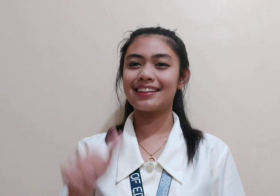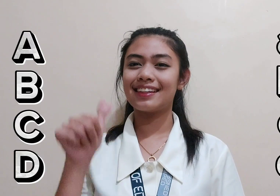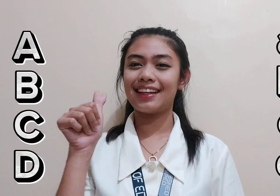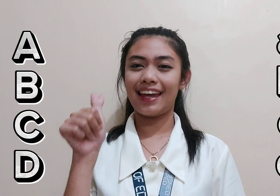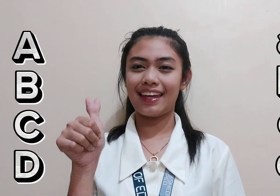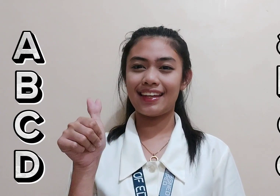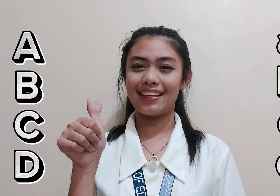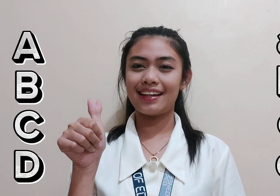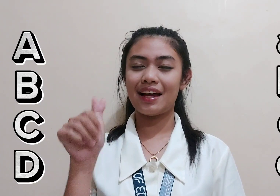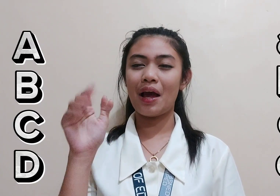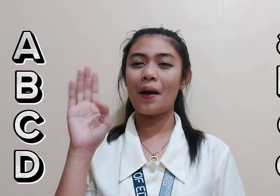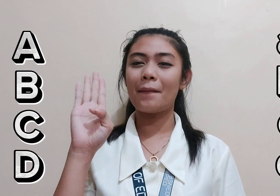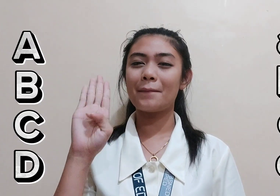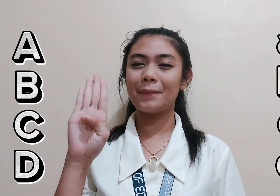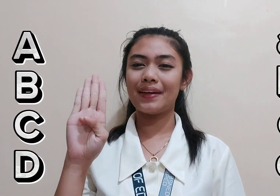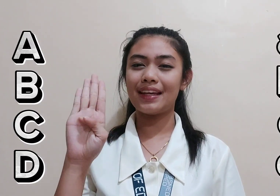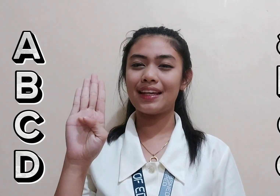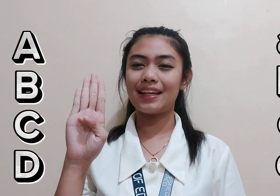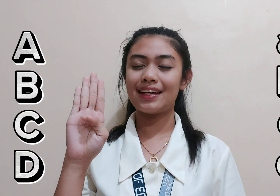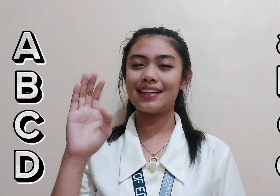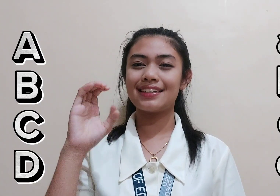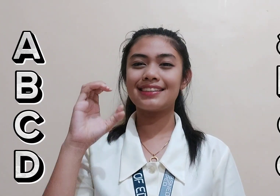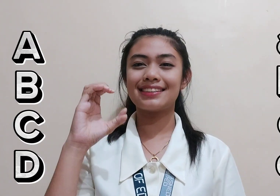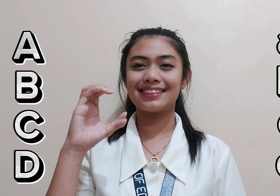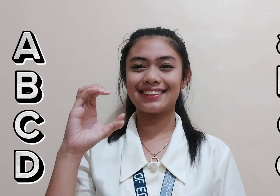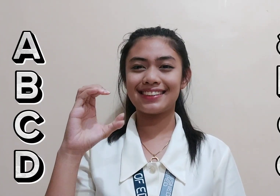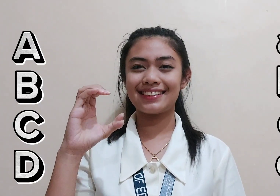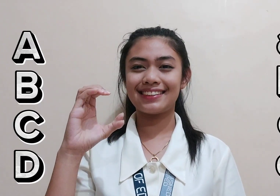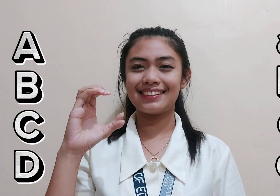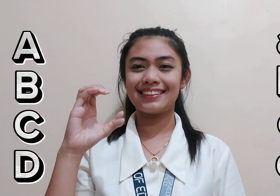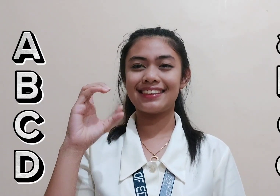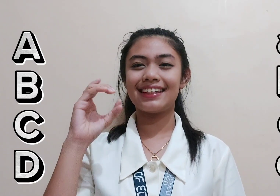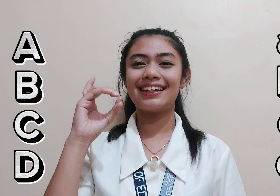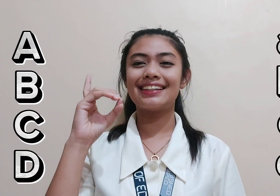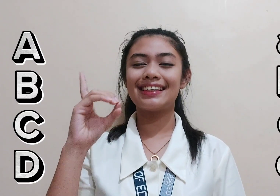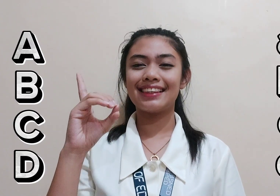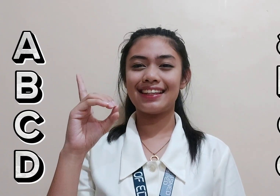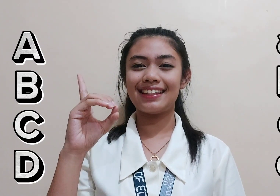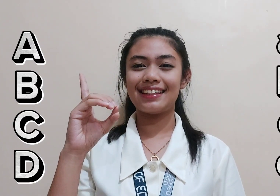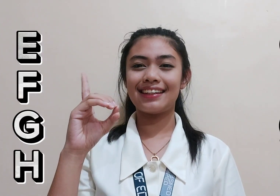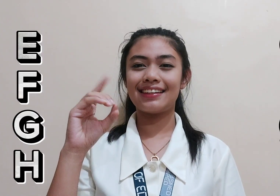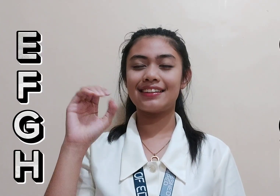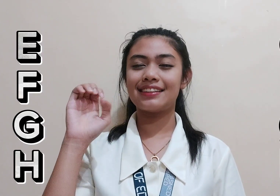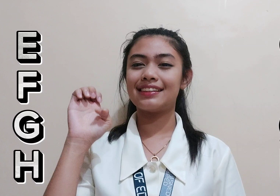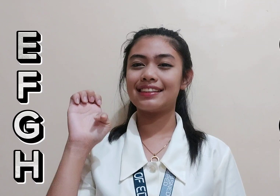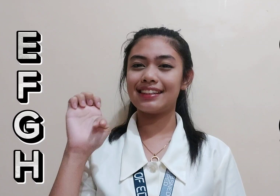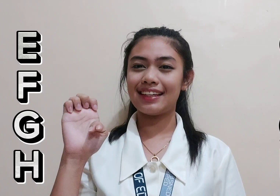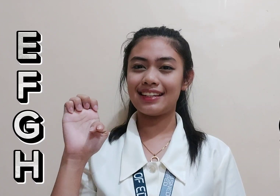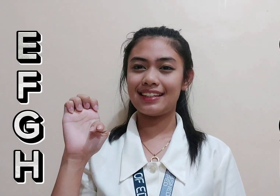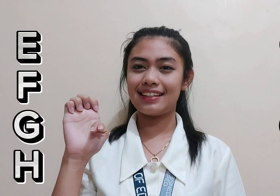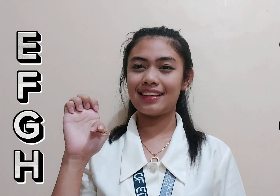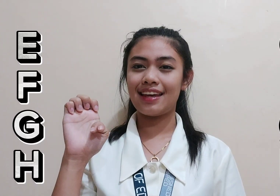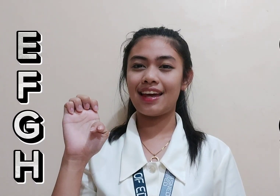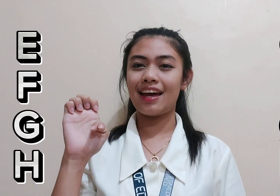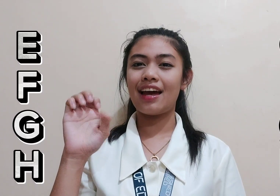A, B, C, D, E,